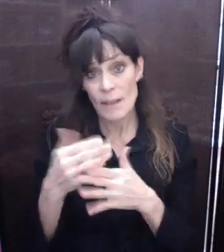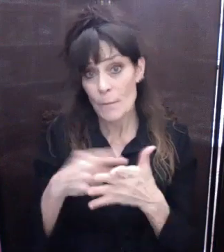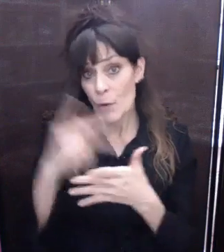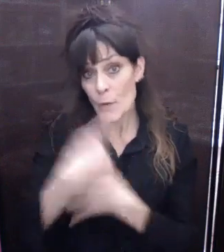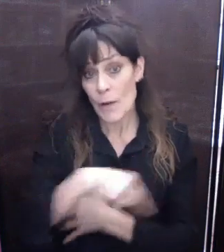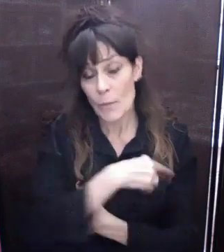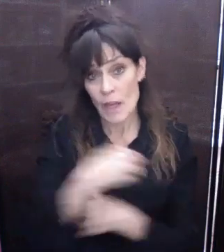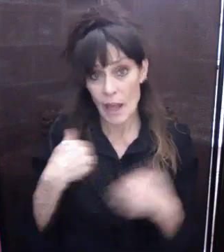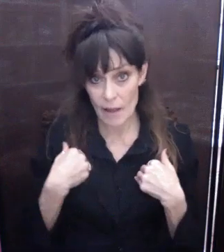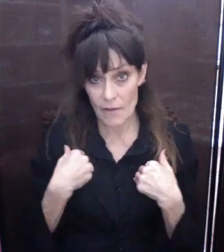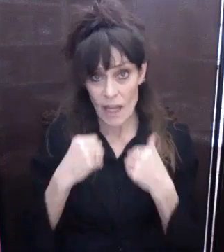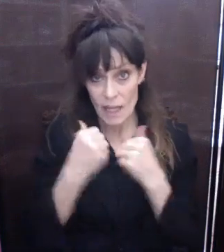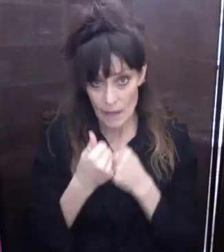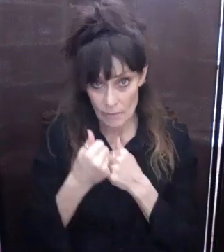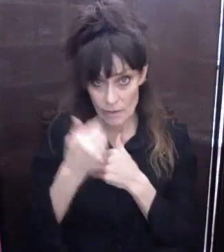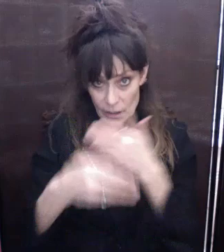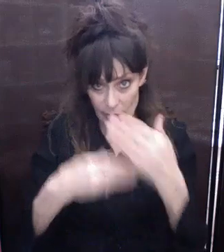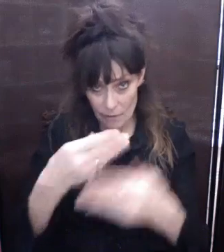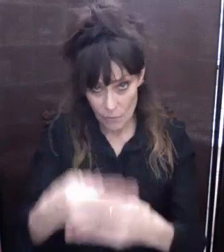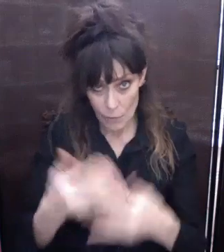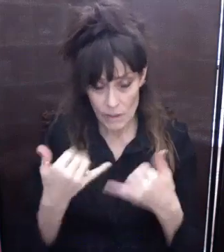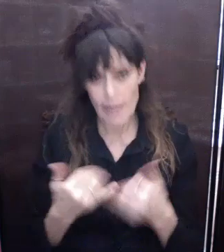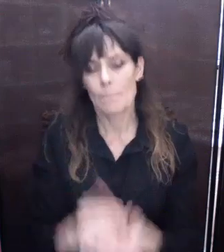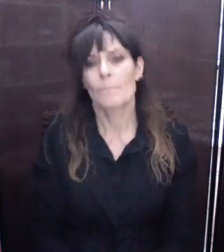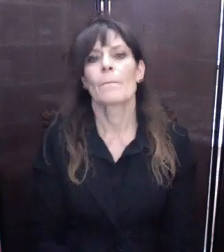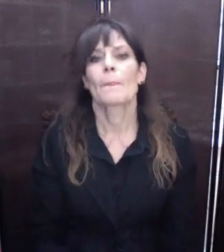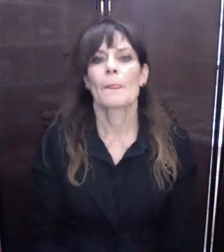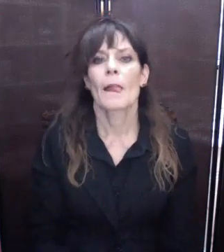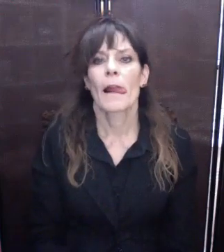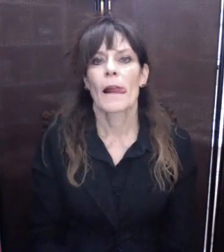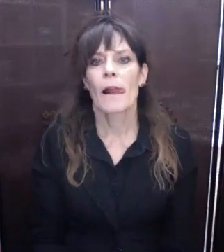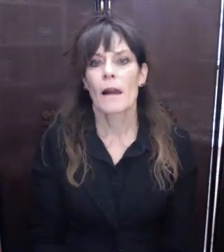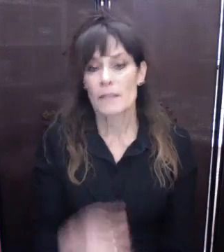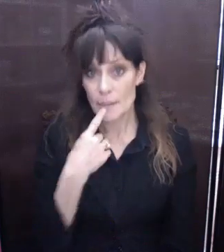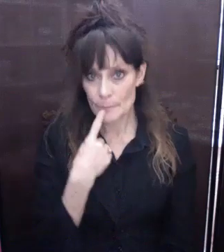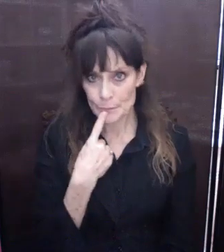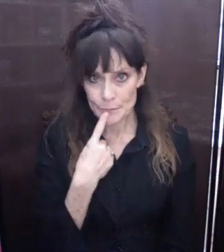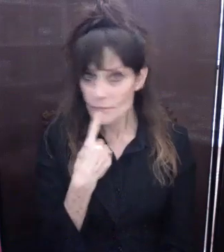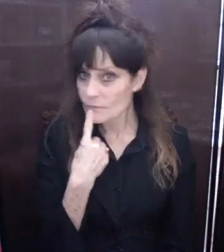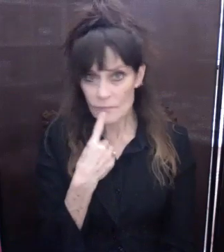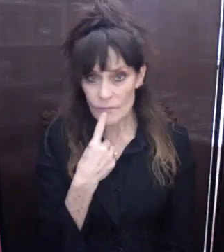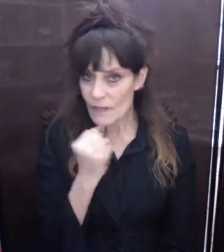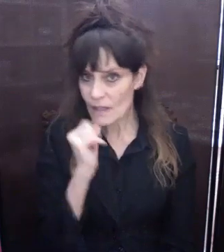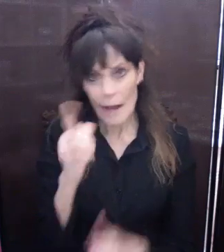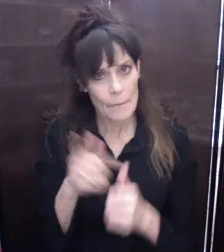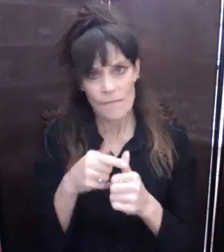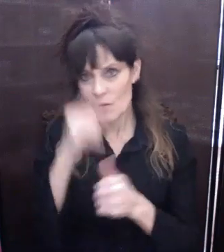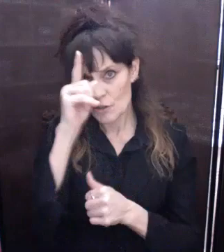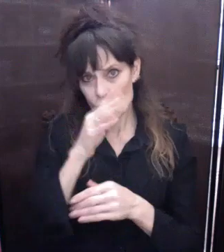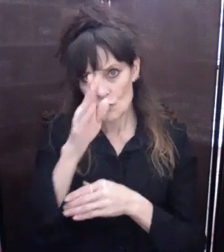and how it's carried forward today. That said, as I mentioned, this is not my first Soberfest.